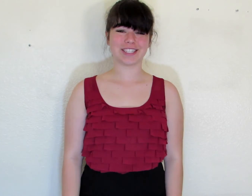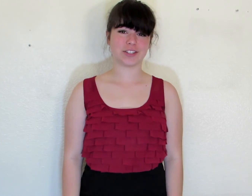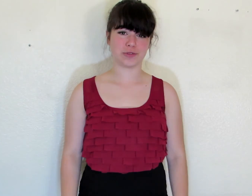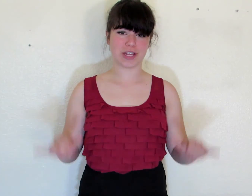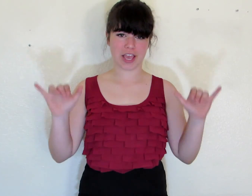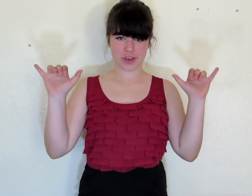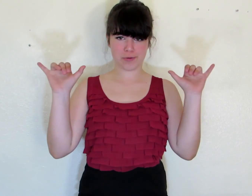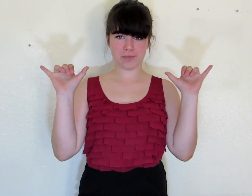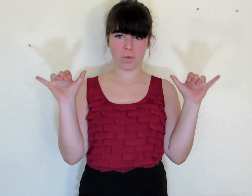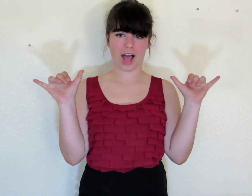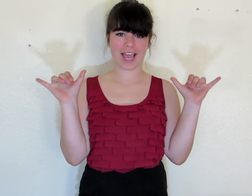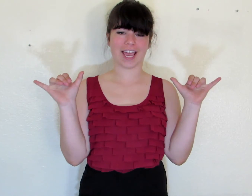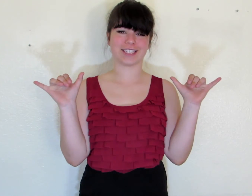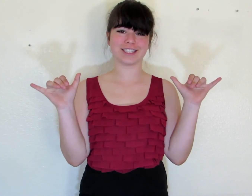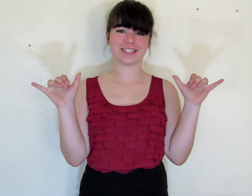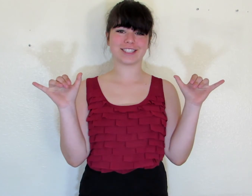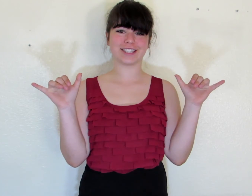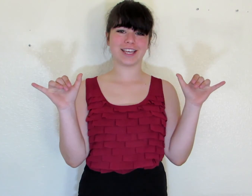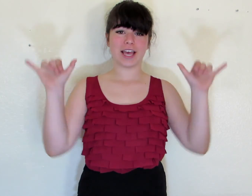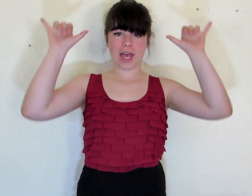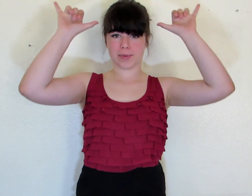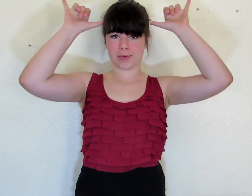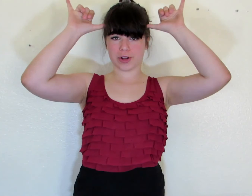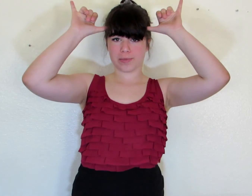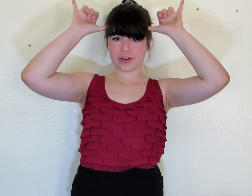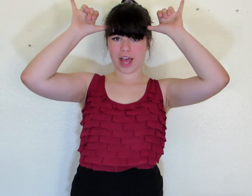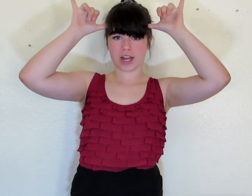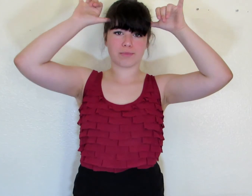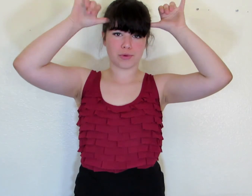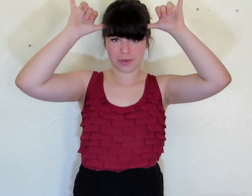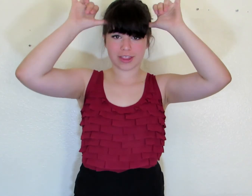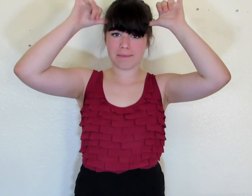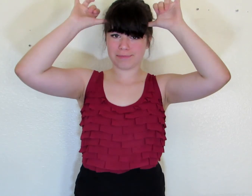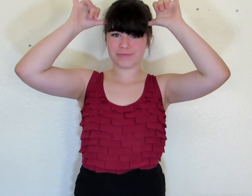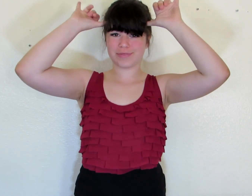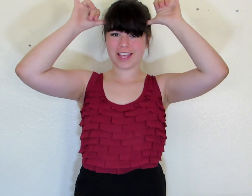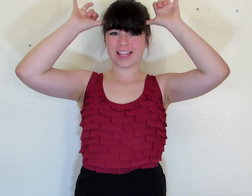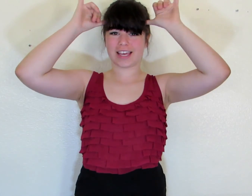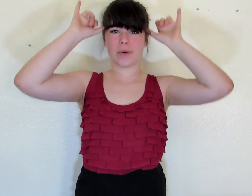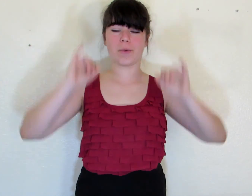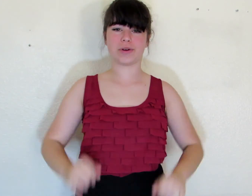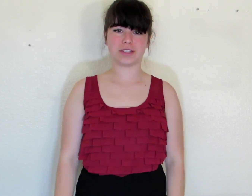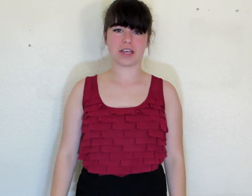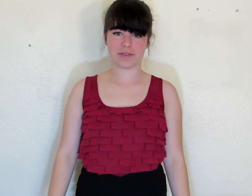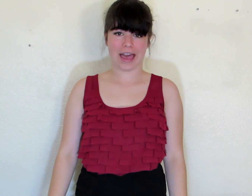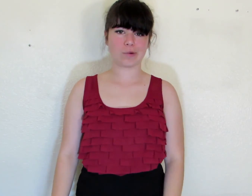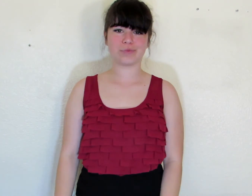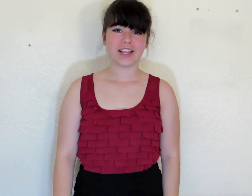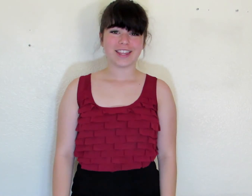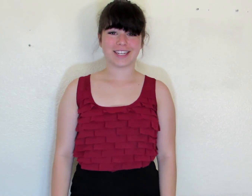you'll be taking your Y hands and you're putting them on your head and moving them like the horns of a cow. The next